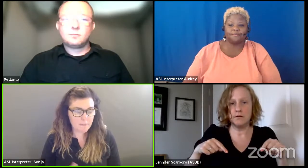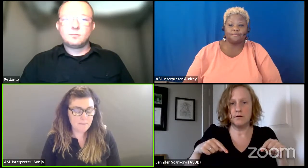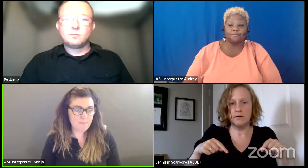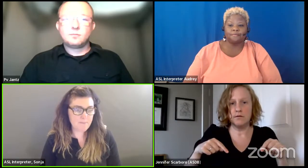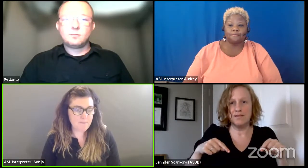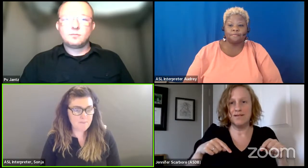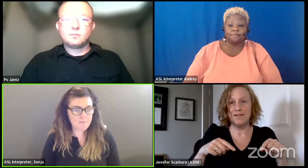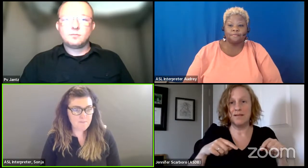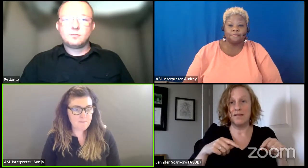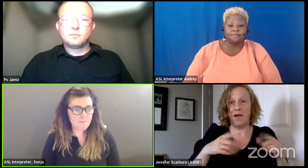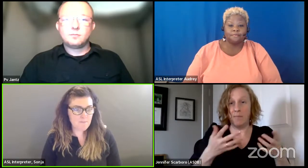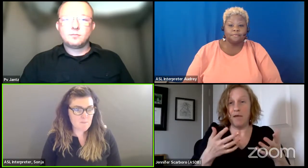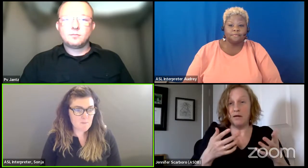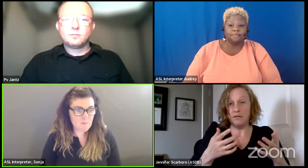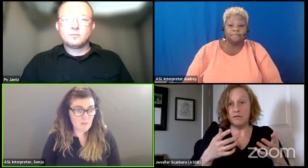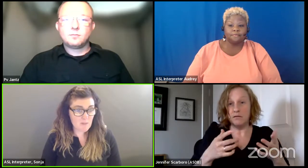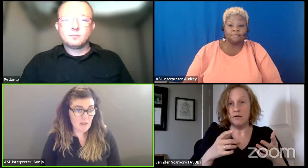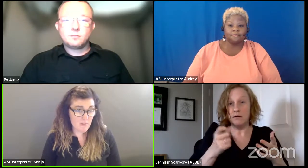community.